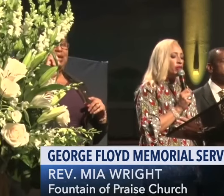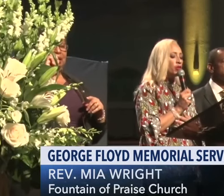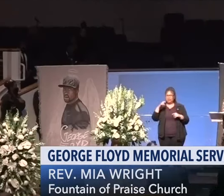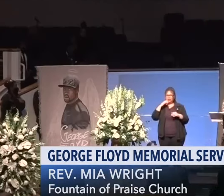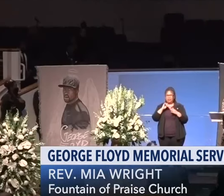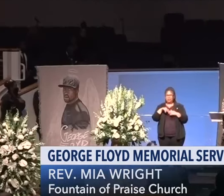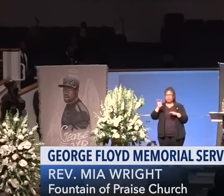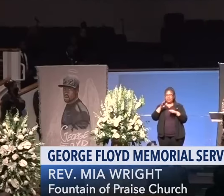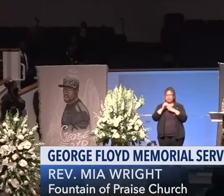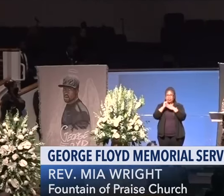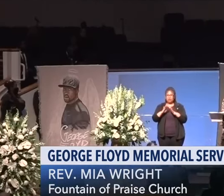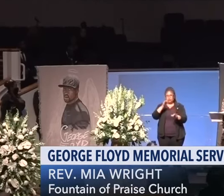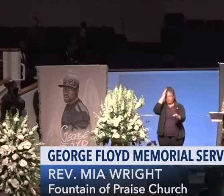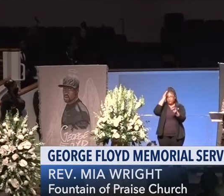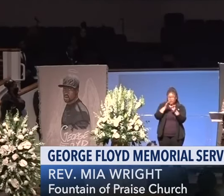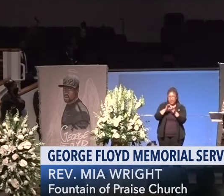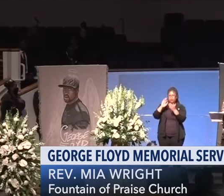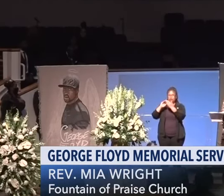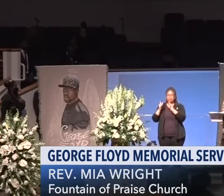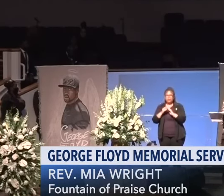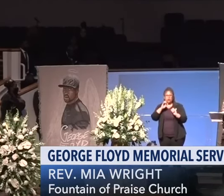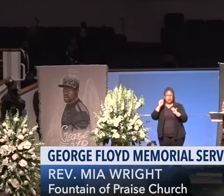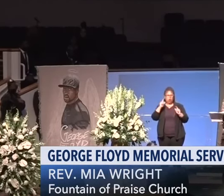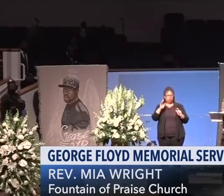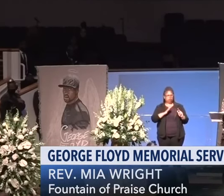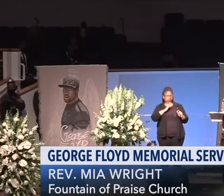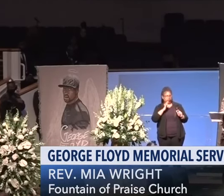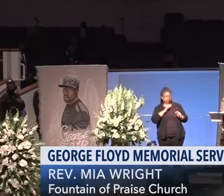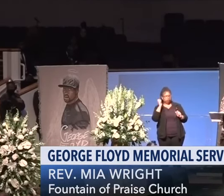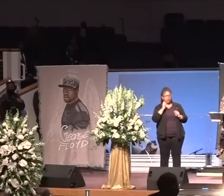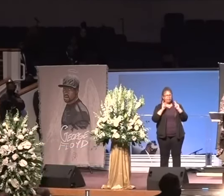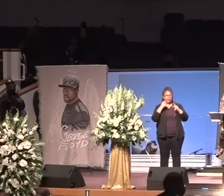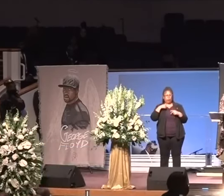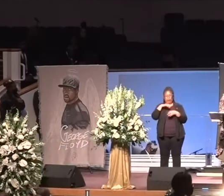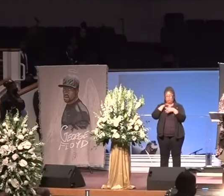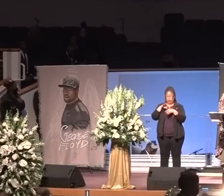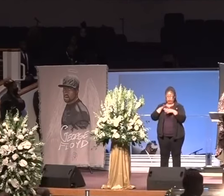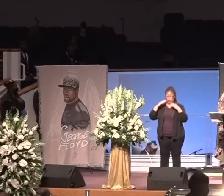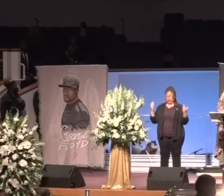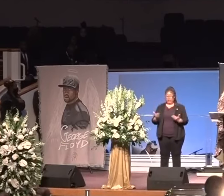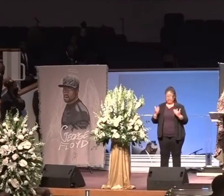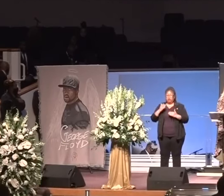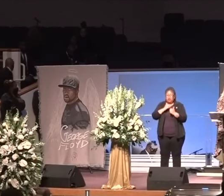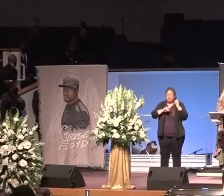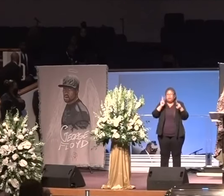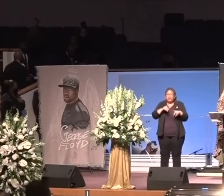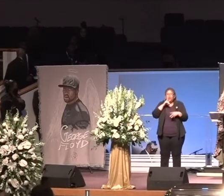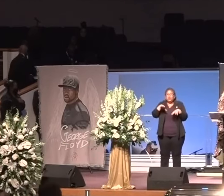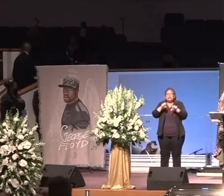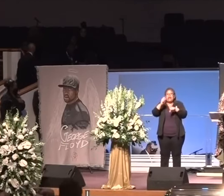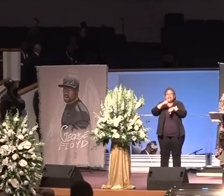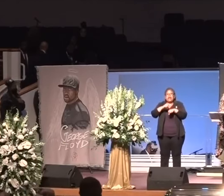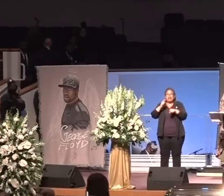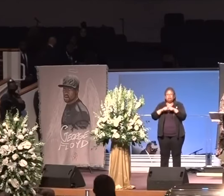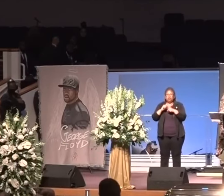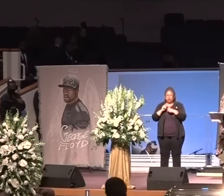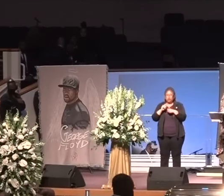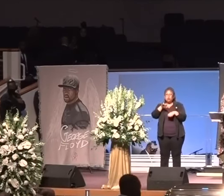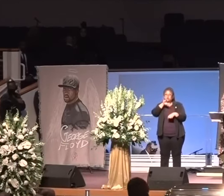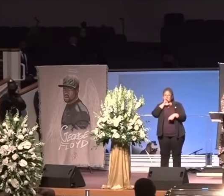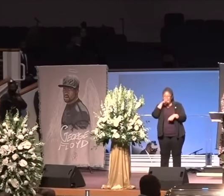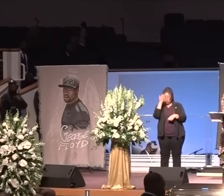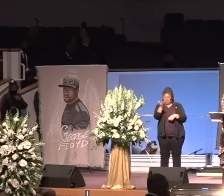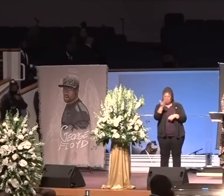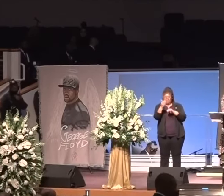in our community are here, who our dignitaries who are here and our elected officials, and to everyone who's taken time to join us by stream.